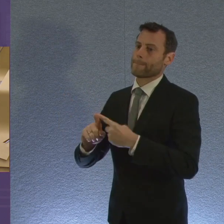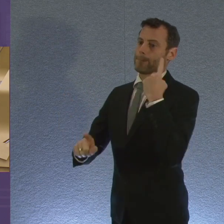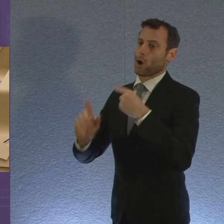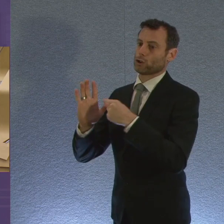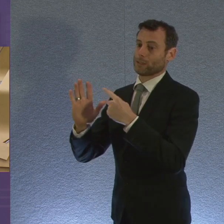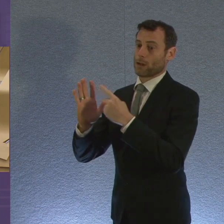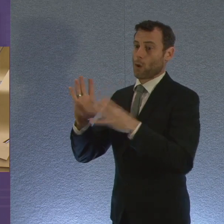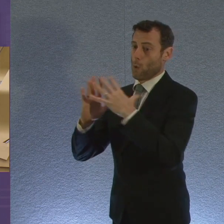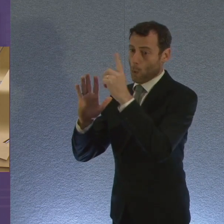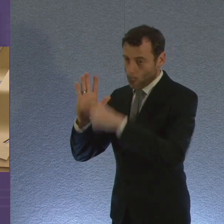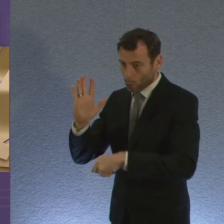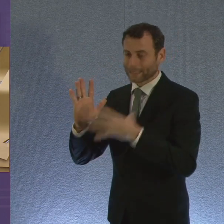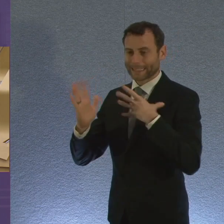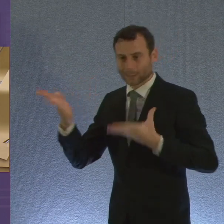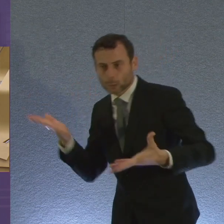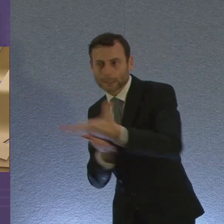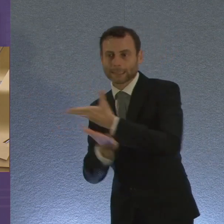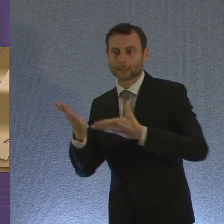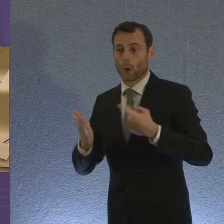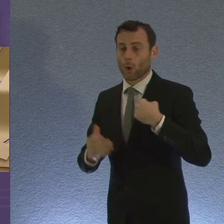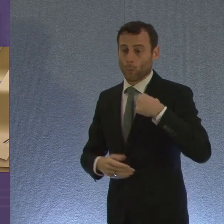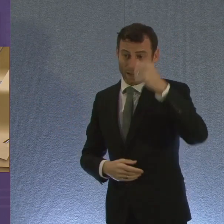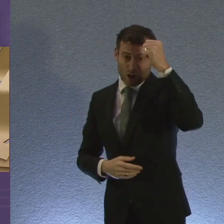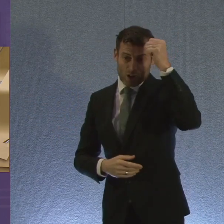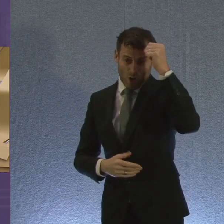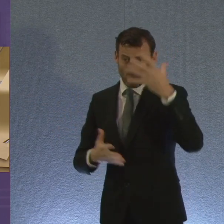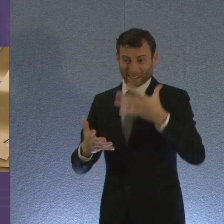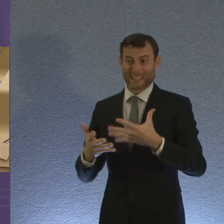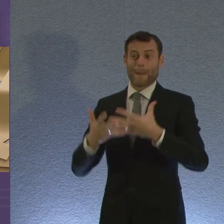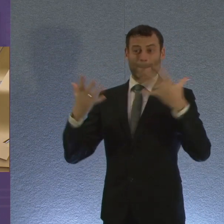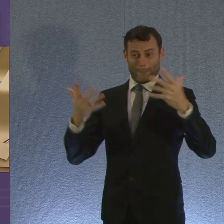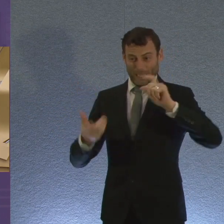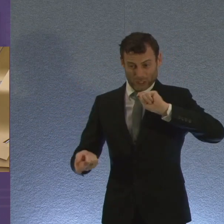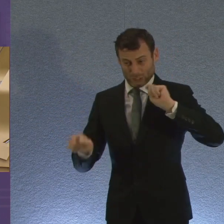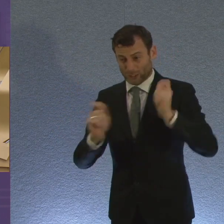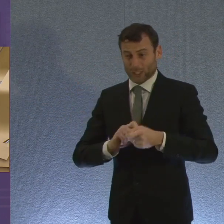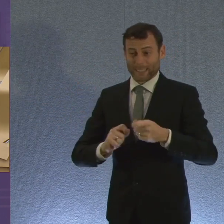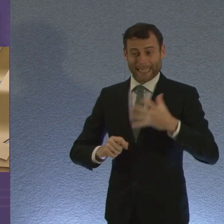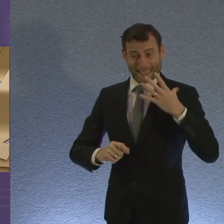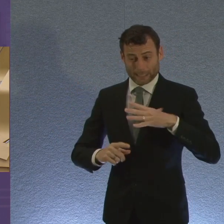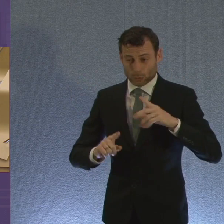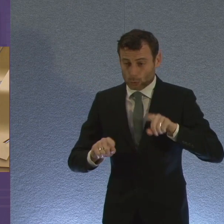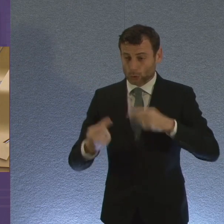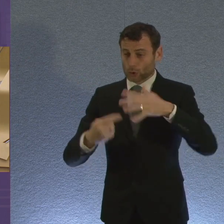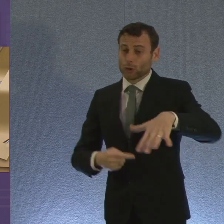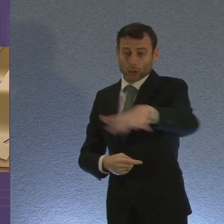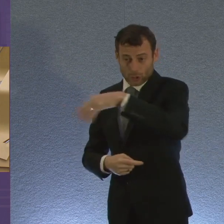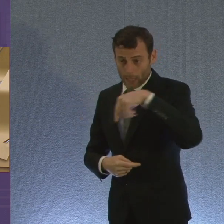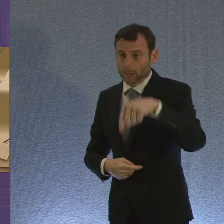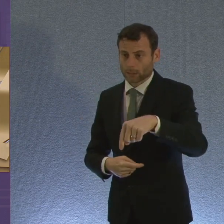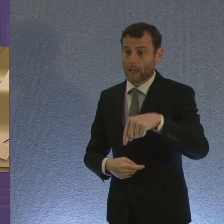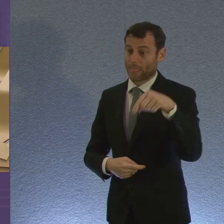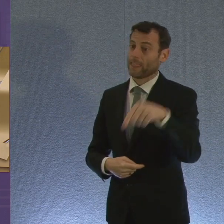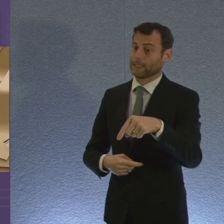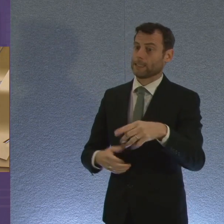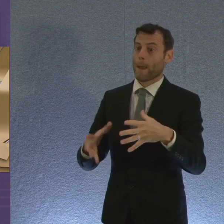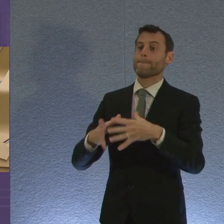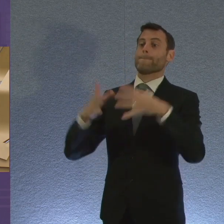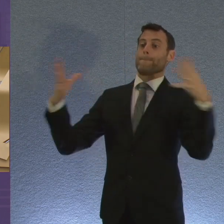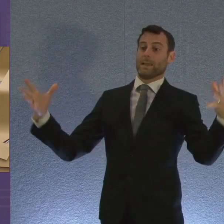the gravity of the challenge we face, the scale of the response required. This is the greatest challenge we have faced in this young Parliament's